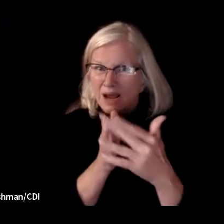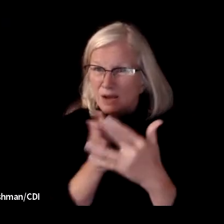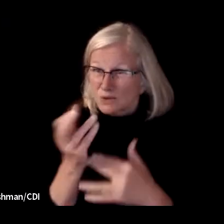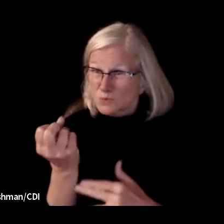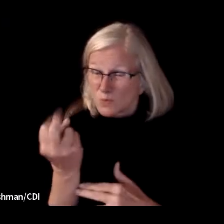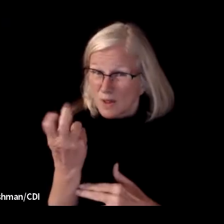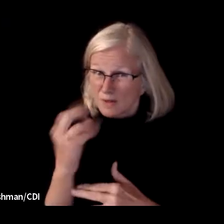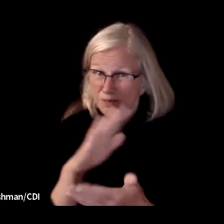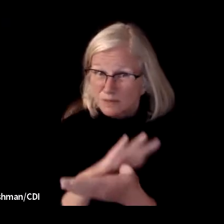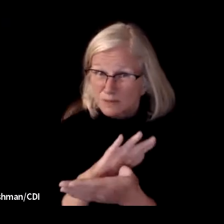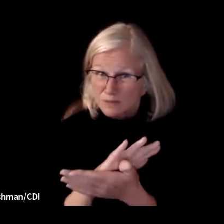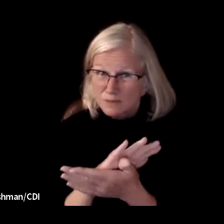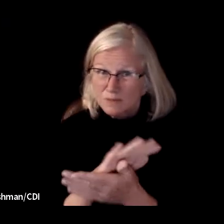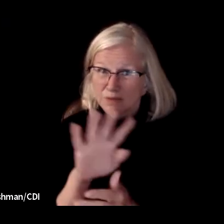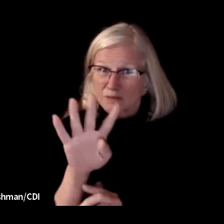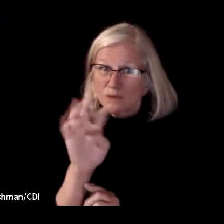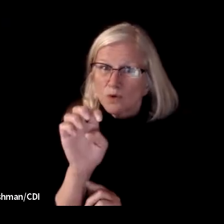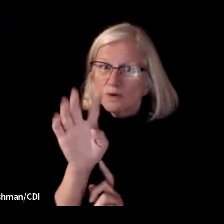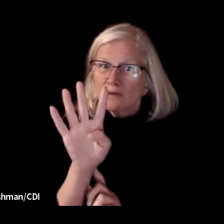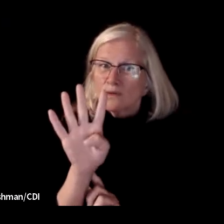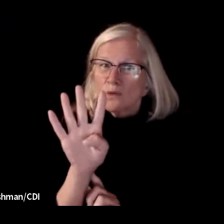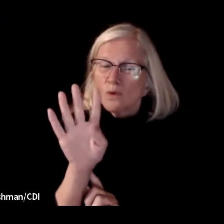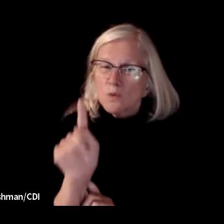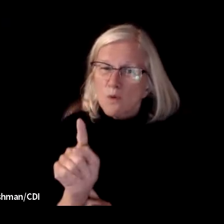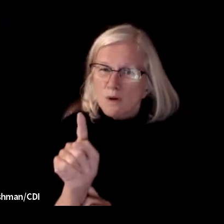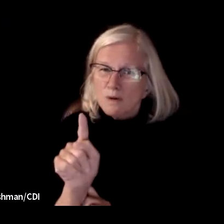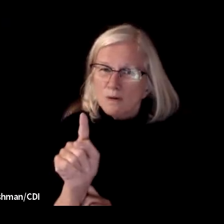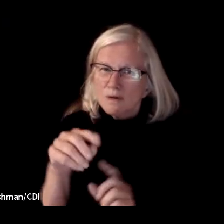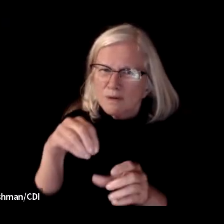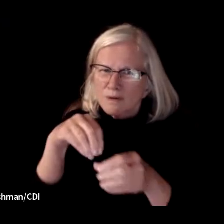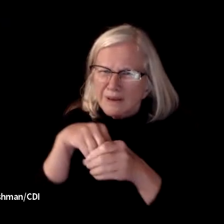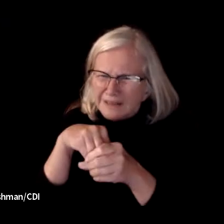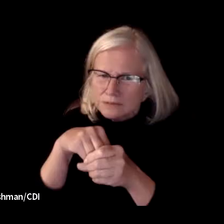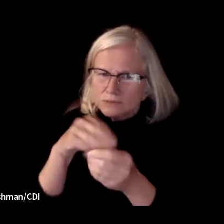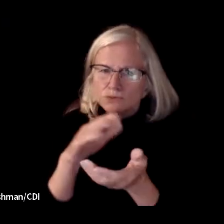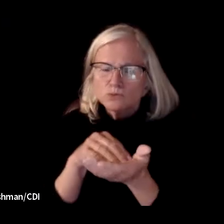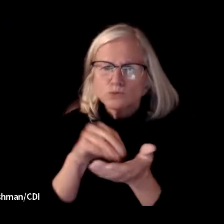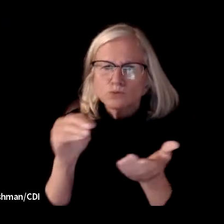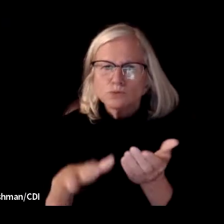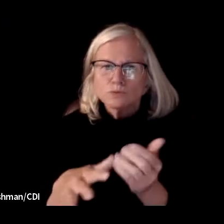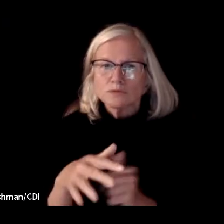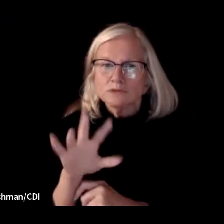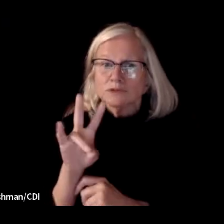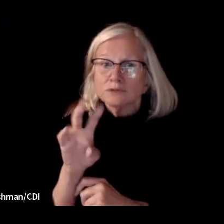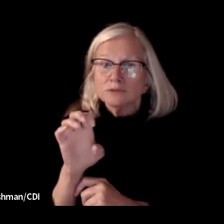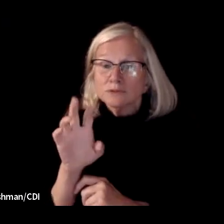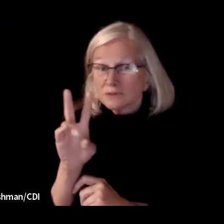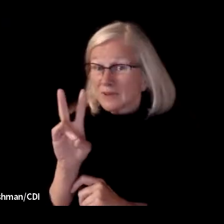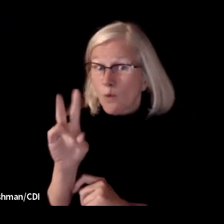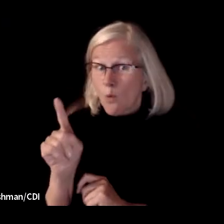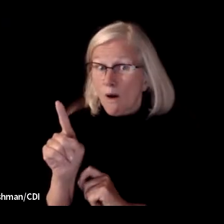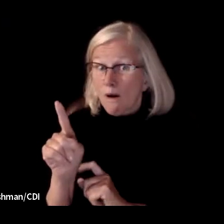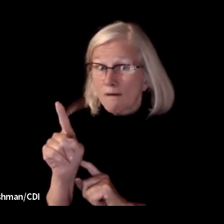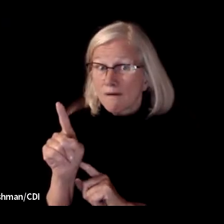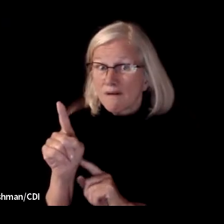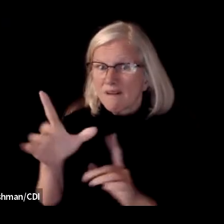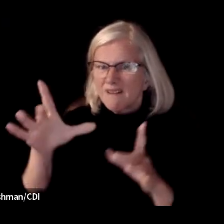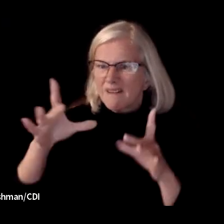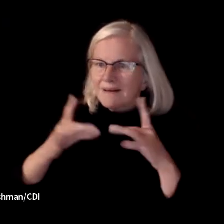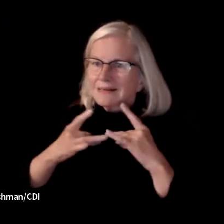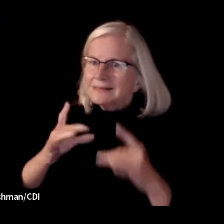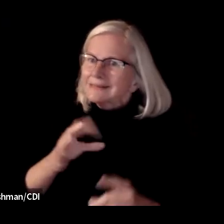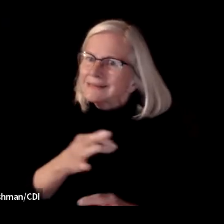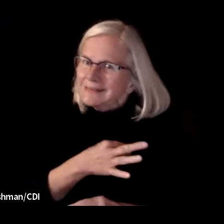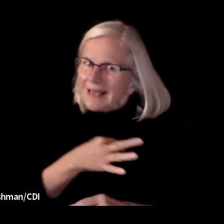cases in students and 73 new cases in school staff. There are currently 996 schools with